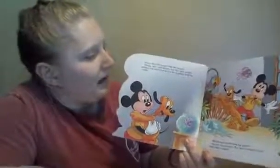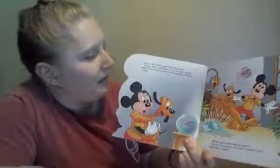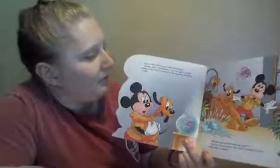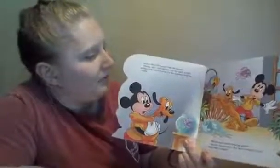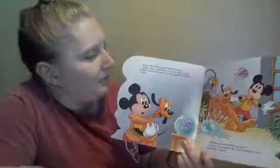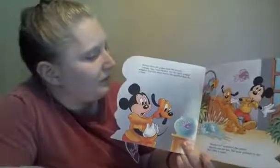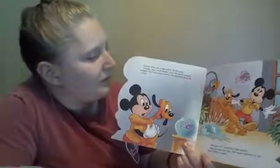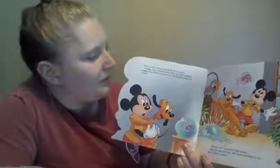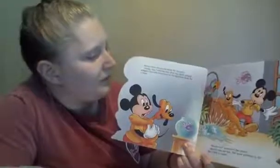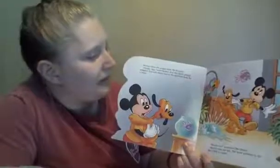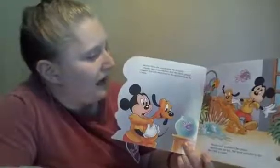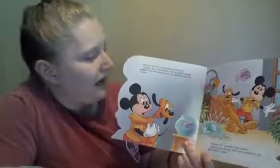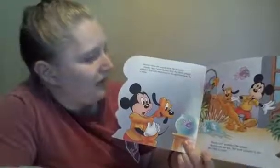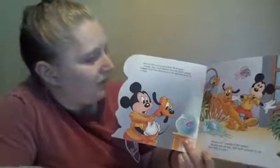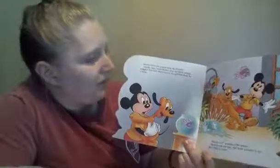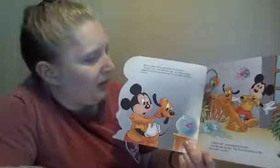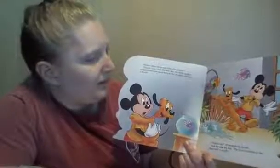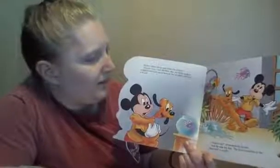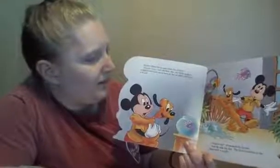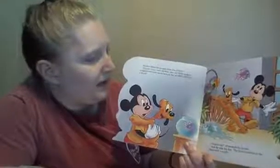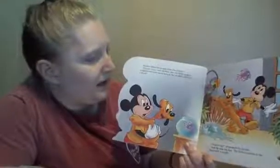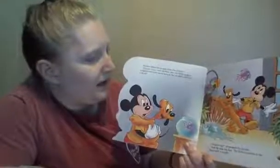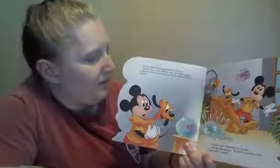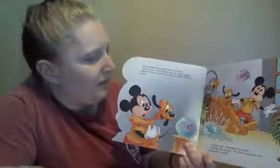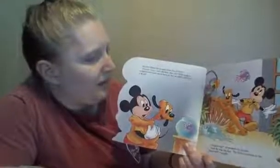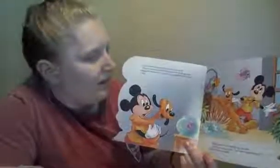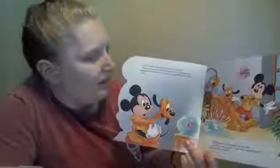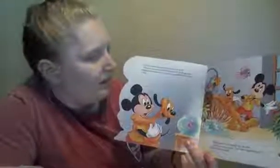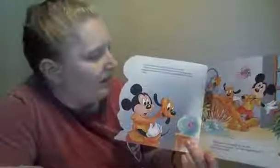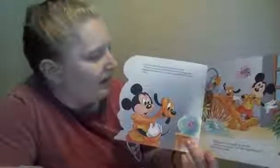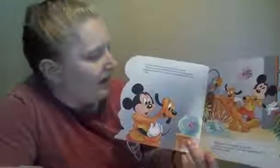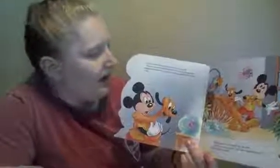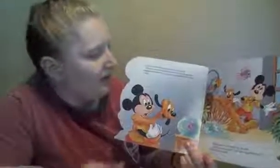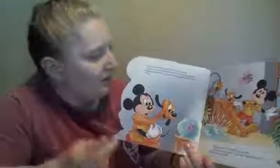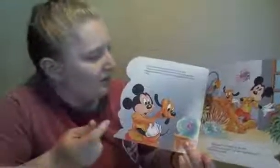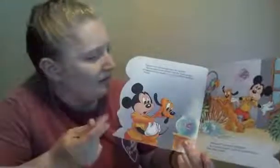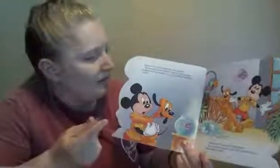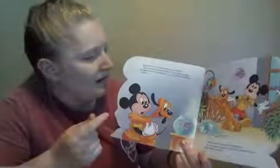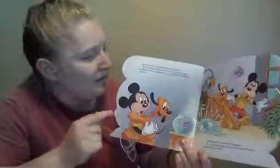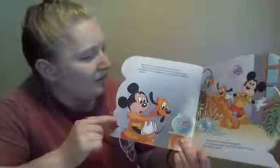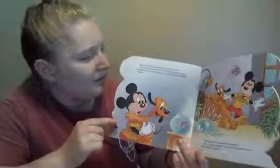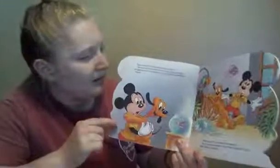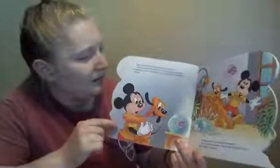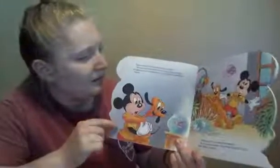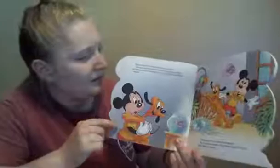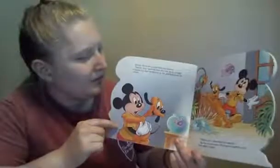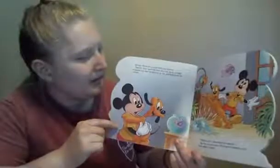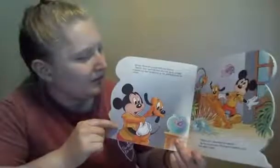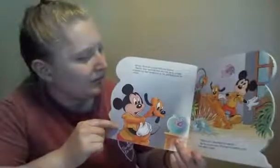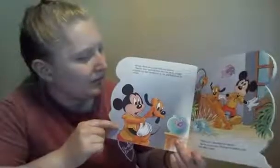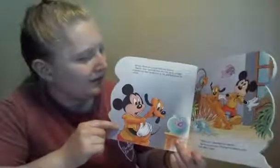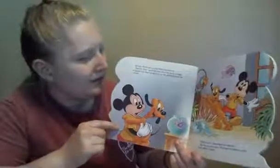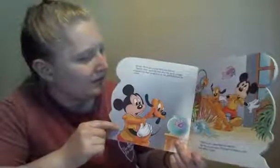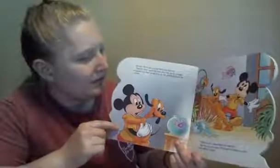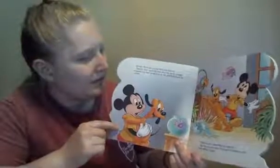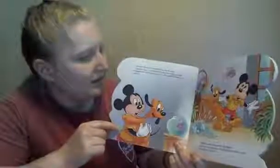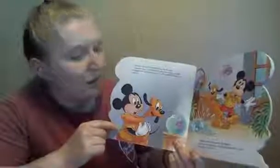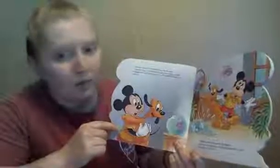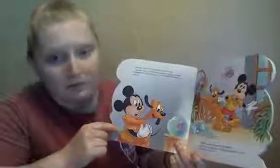kennel. Steady, boy, said Mickey. But the lively puppy wriggled free and raced over to the